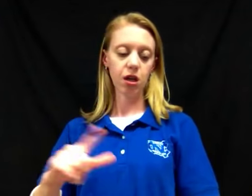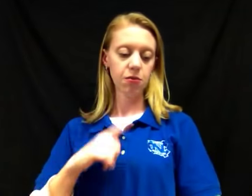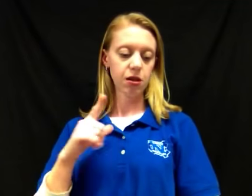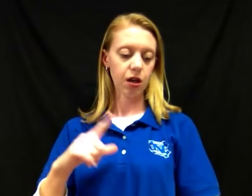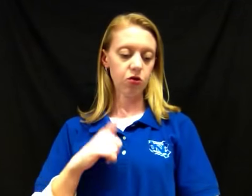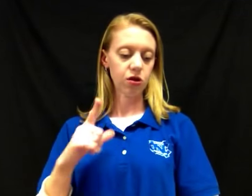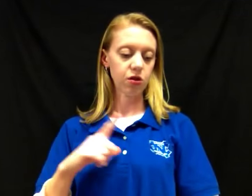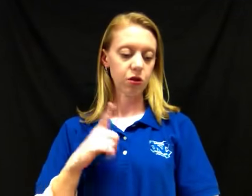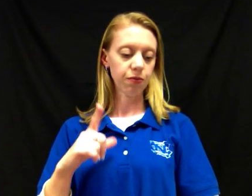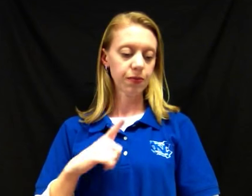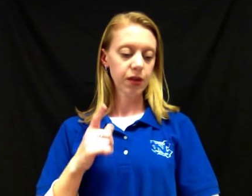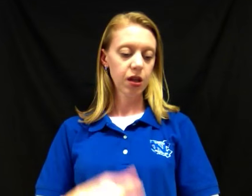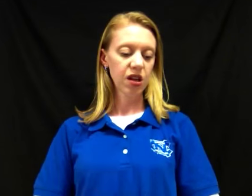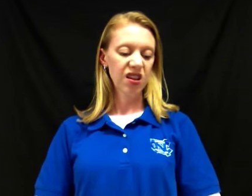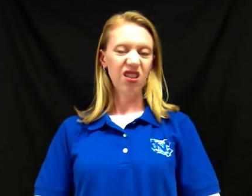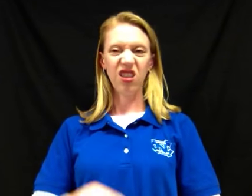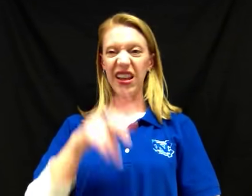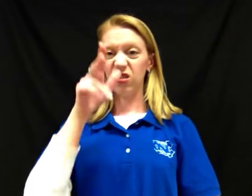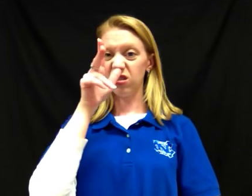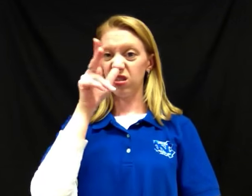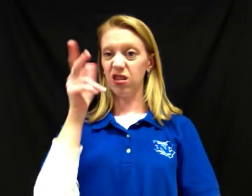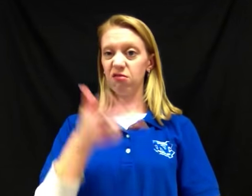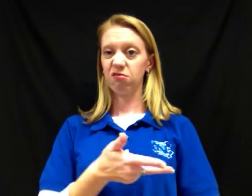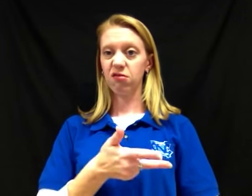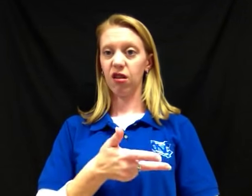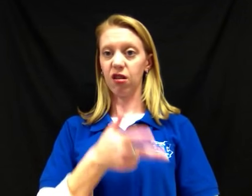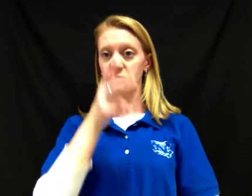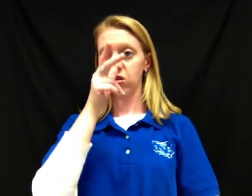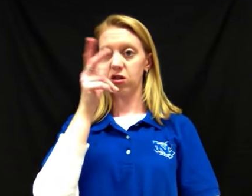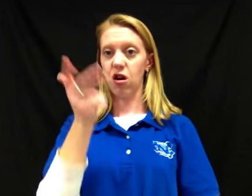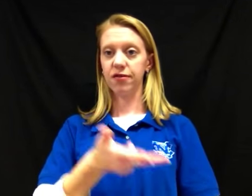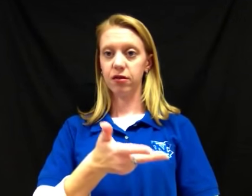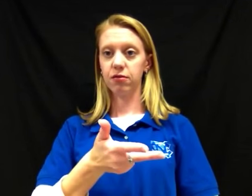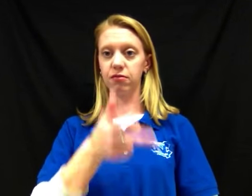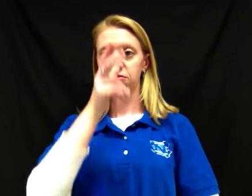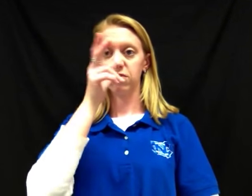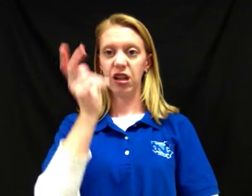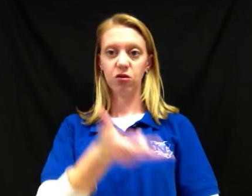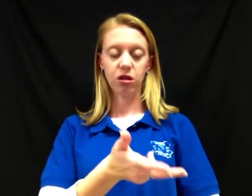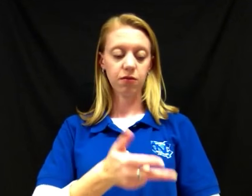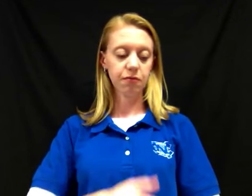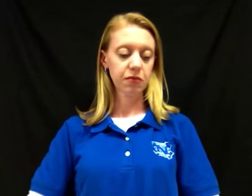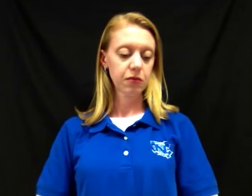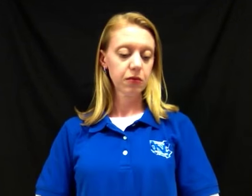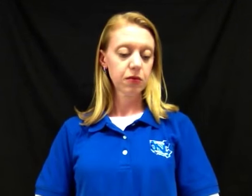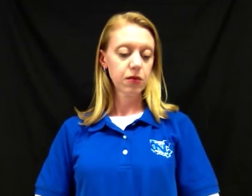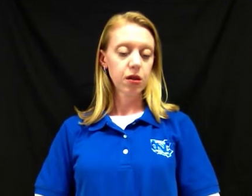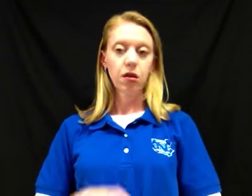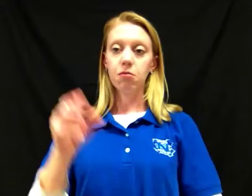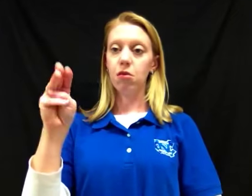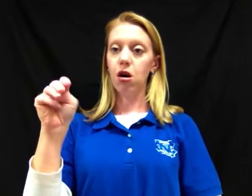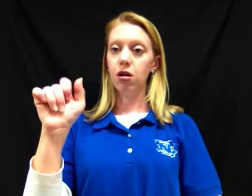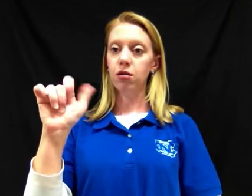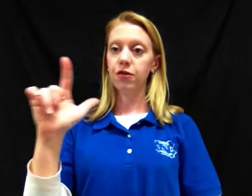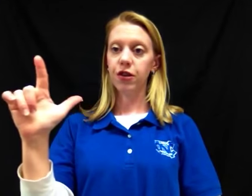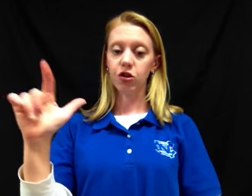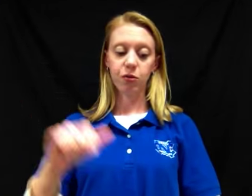sometimes. I use this one. Lousy. Ugh, it's just awful. Lousy. Mall, fingerspelled.